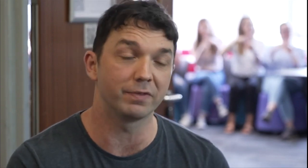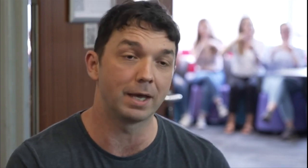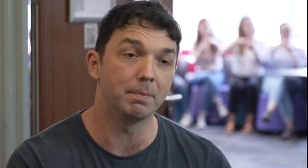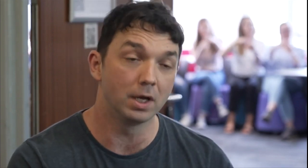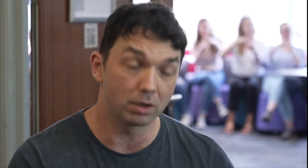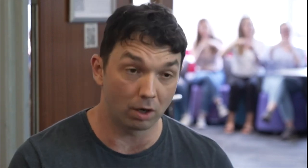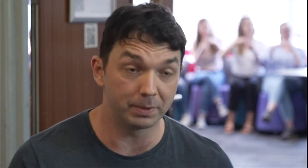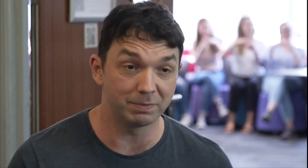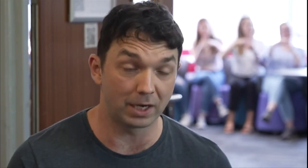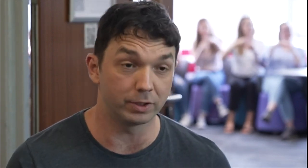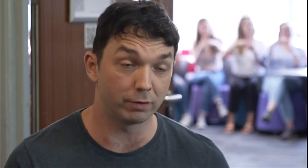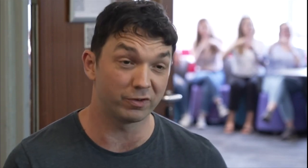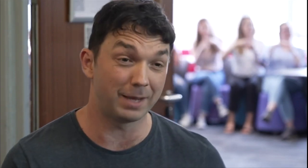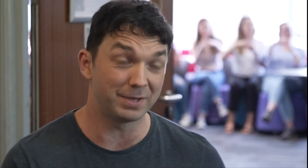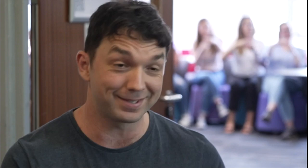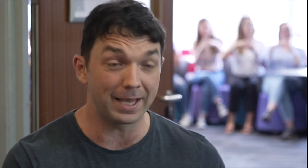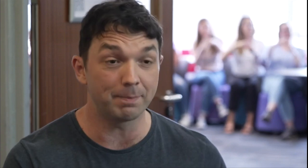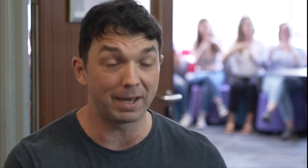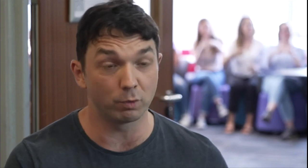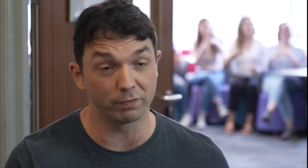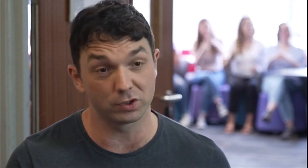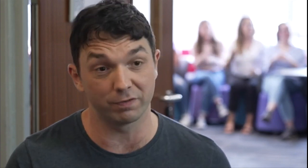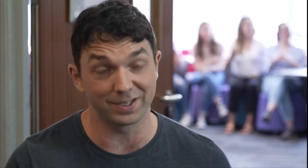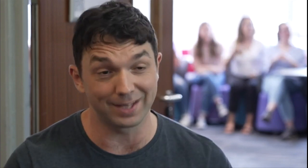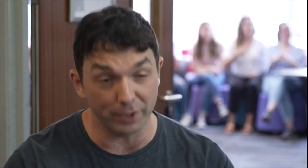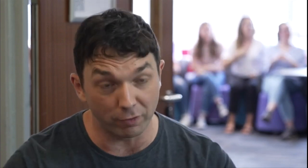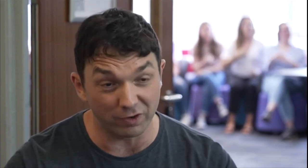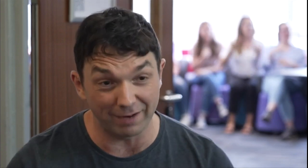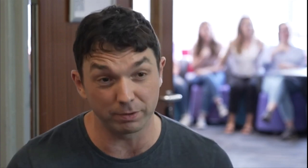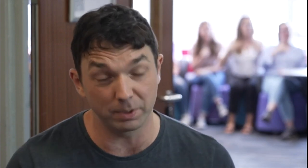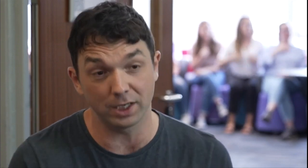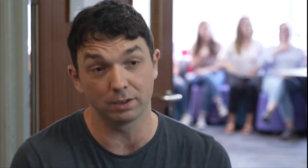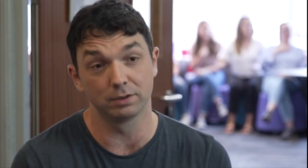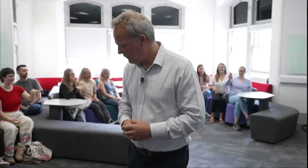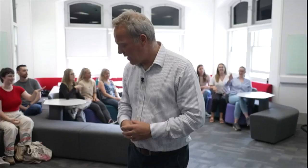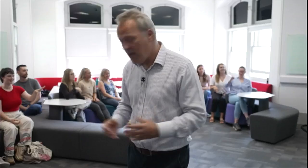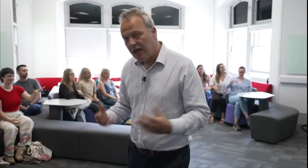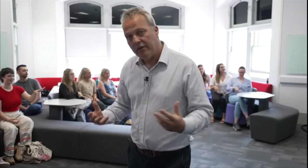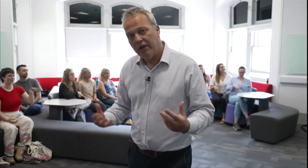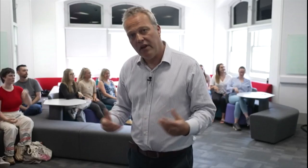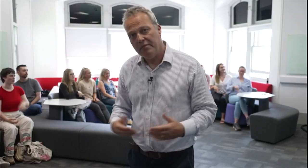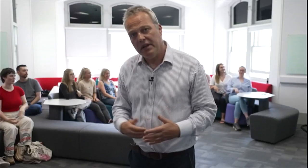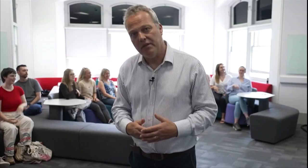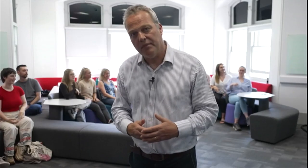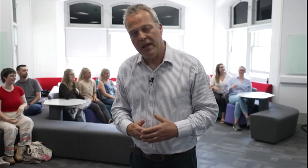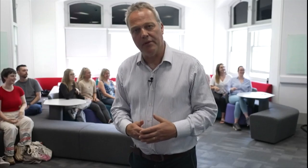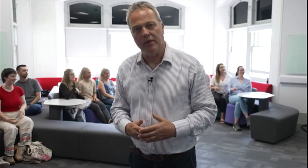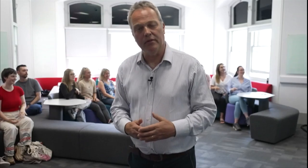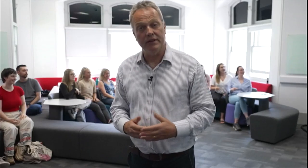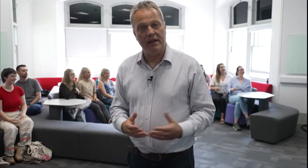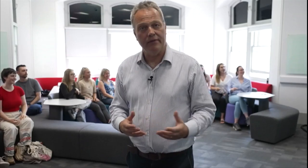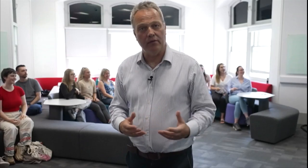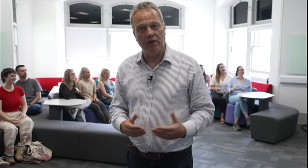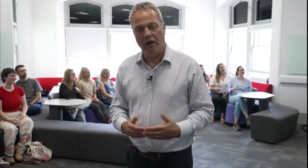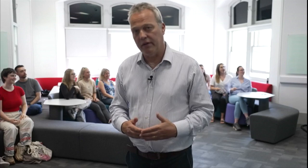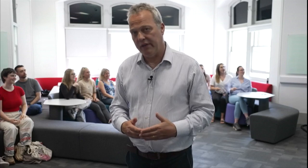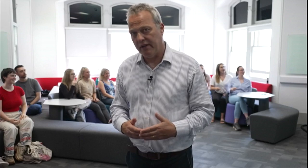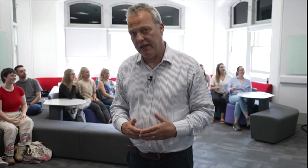them, calm them down and offer them the same level of service that we offer everybody. There are 9 million people who are deaf or hard of hearing in